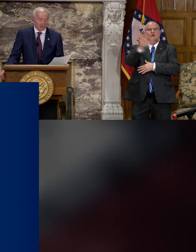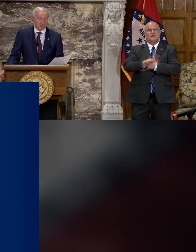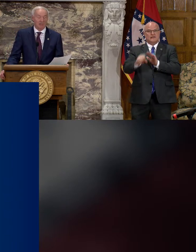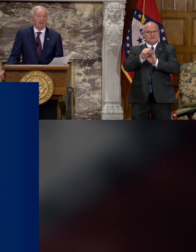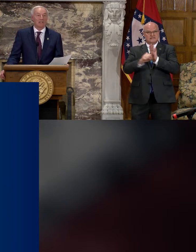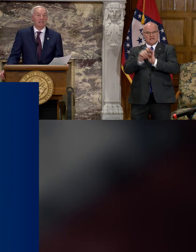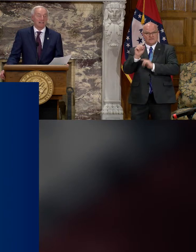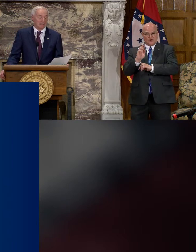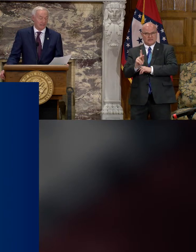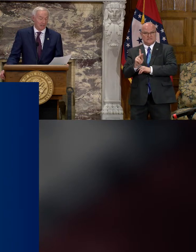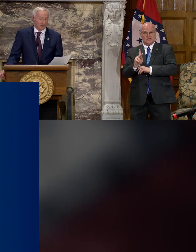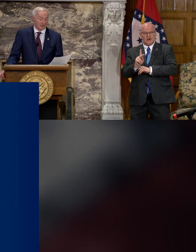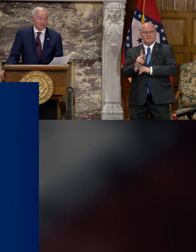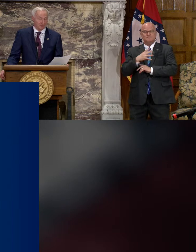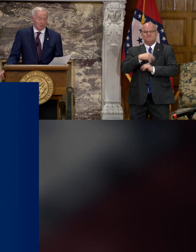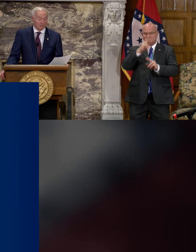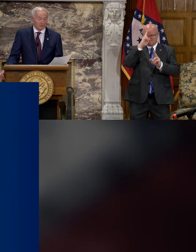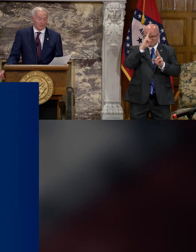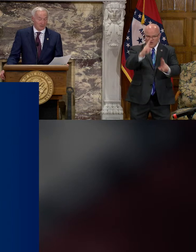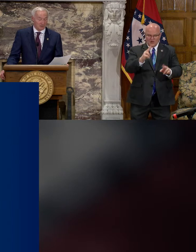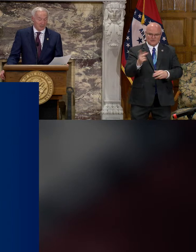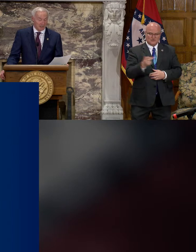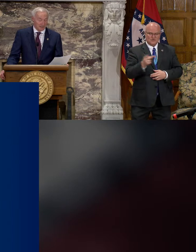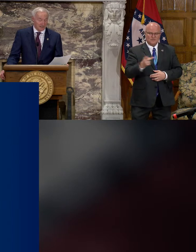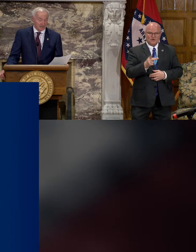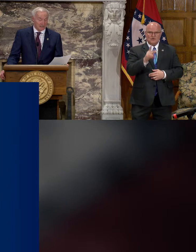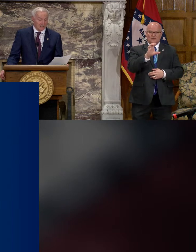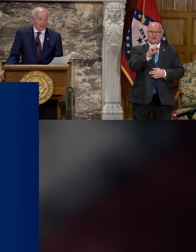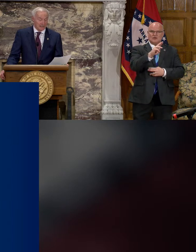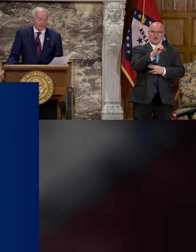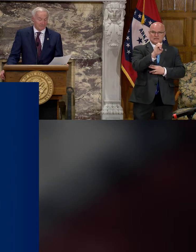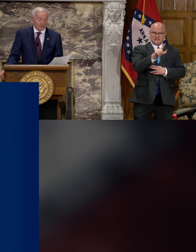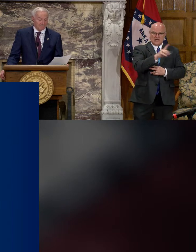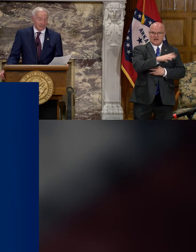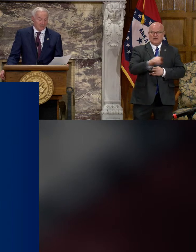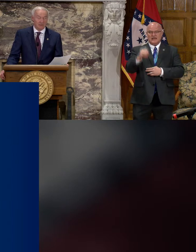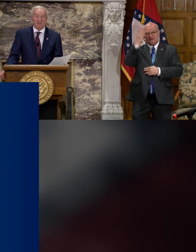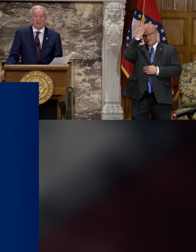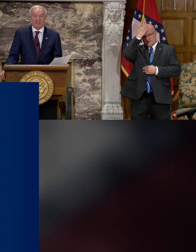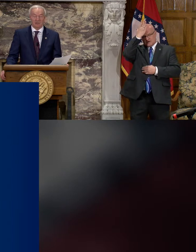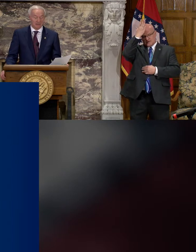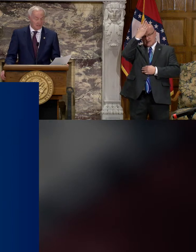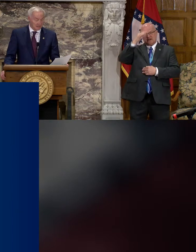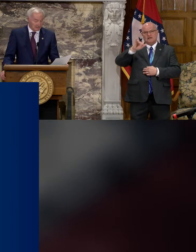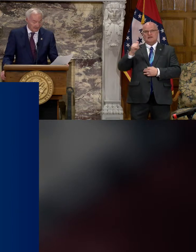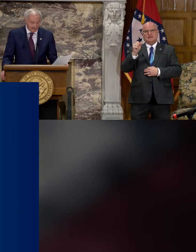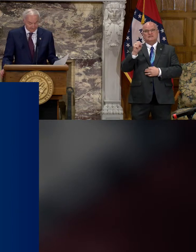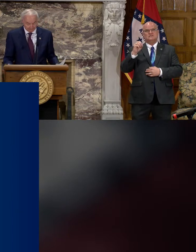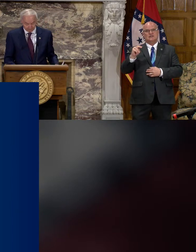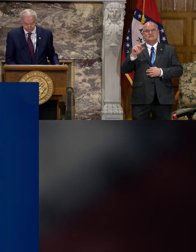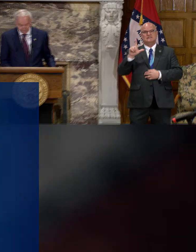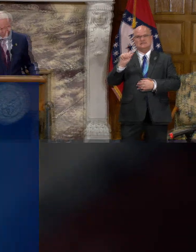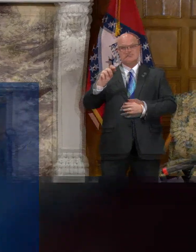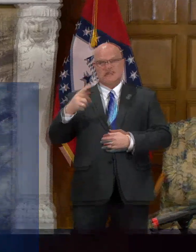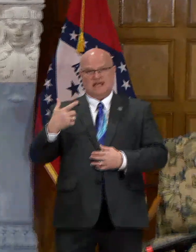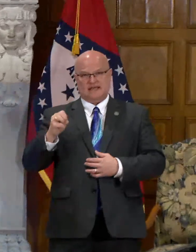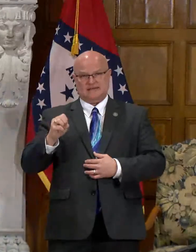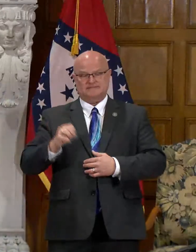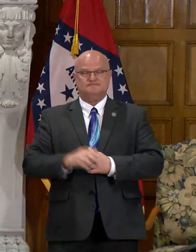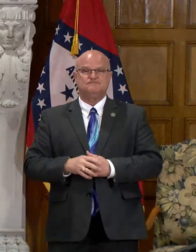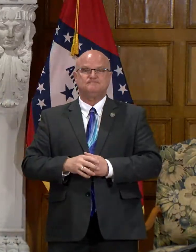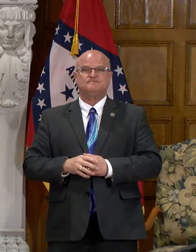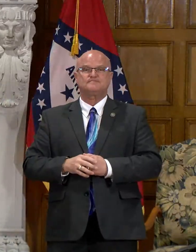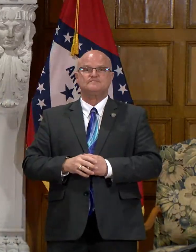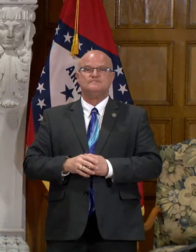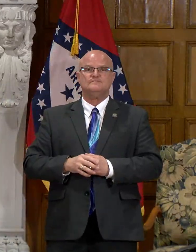state of Arkansas in the honor of both Sergeant Cadell and firefighter Jason Lang.